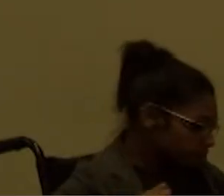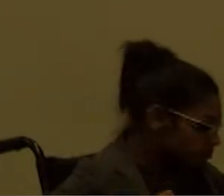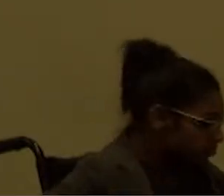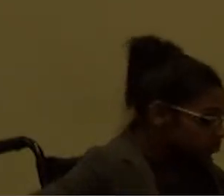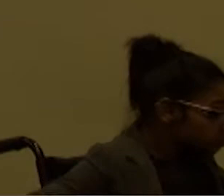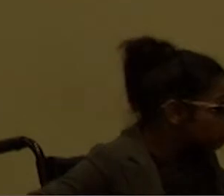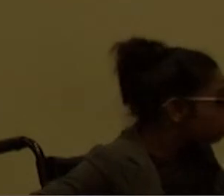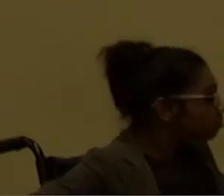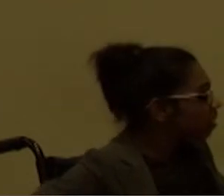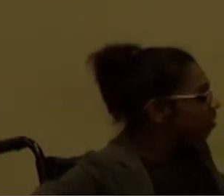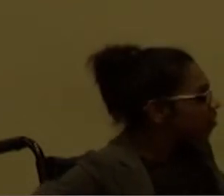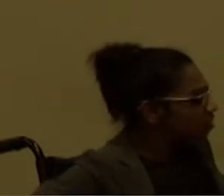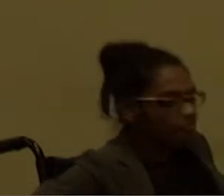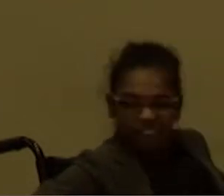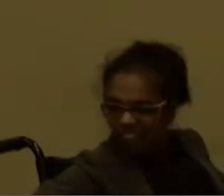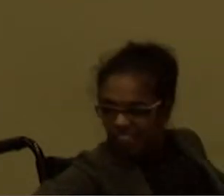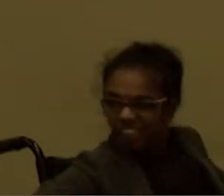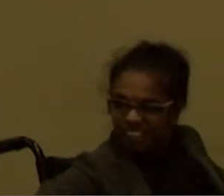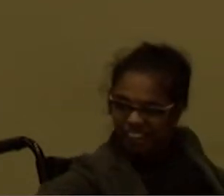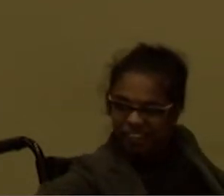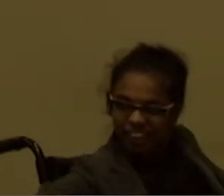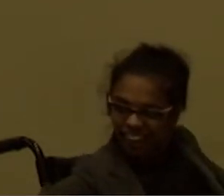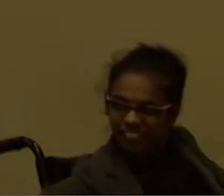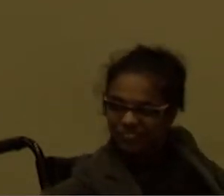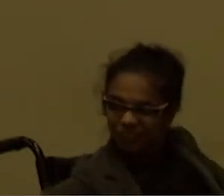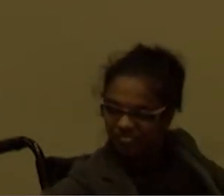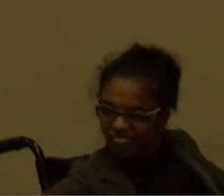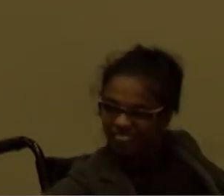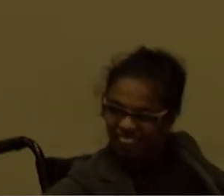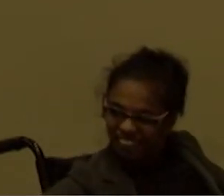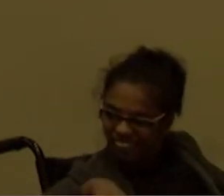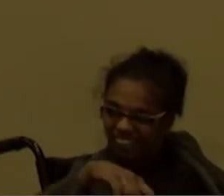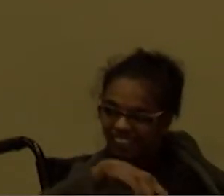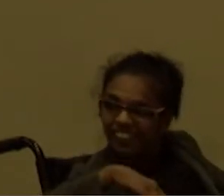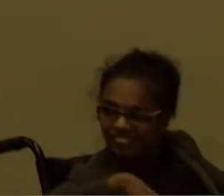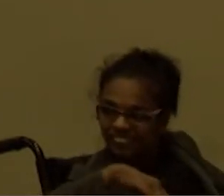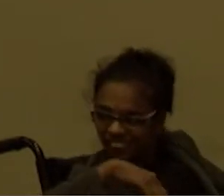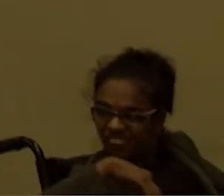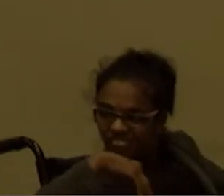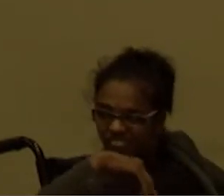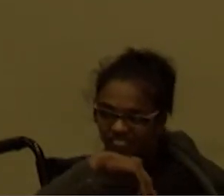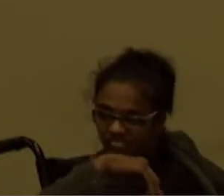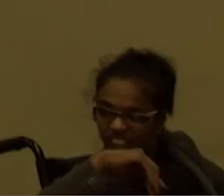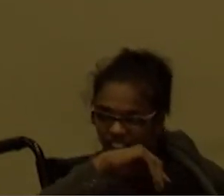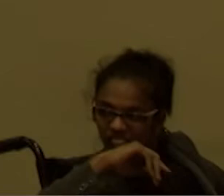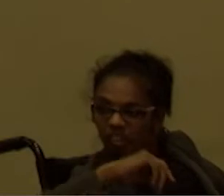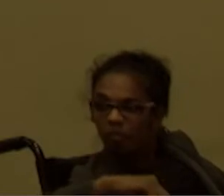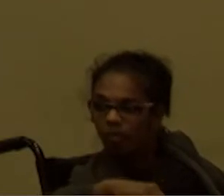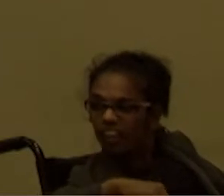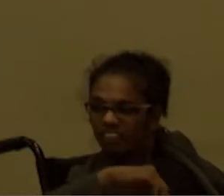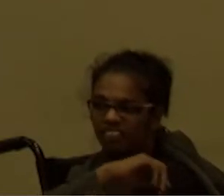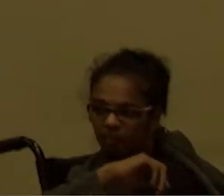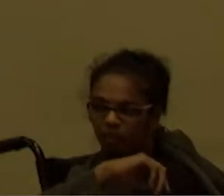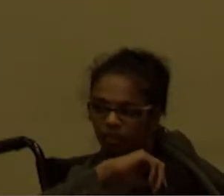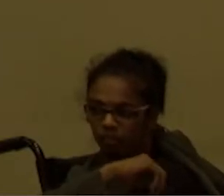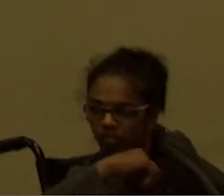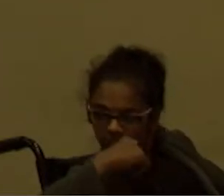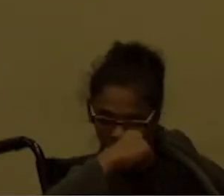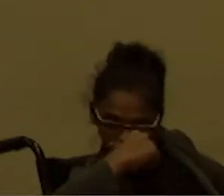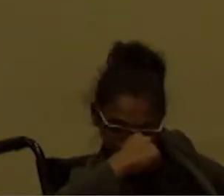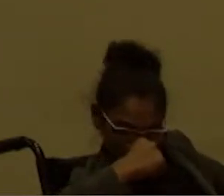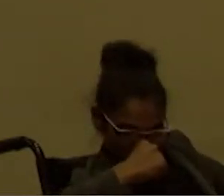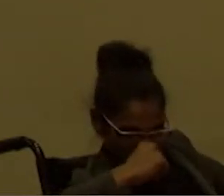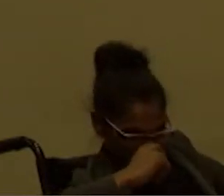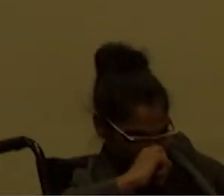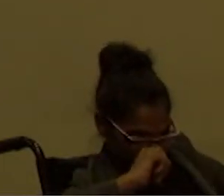can't help. That can't really help that can't help anybody. It doesn't give me a parameter to work with. If